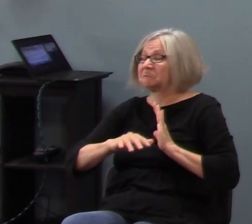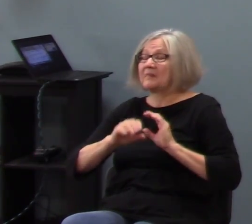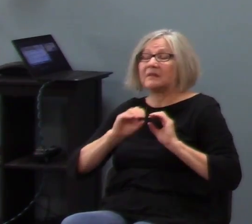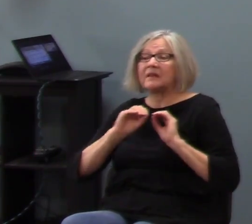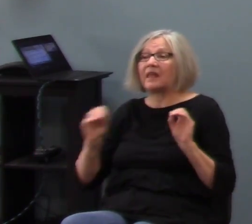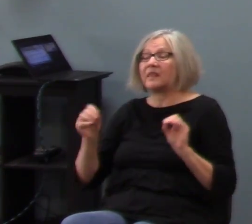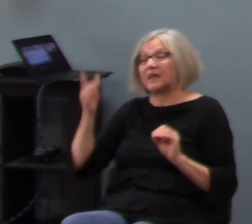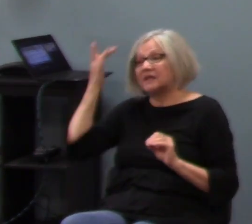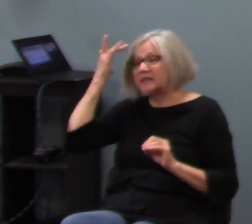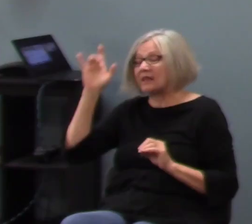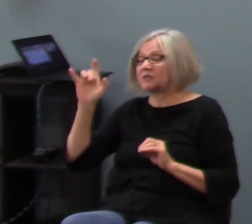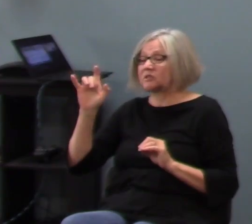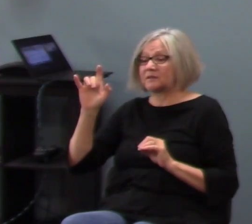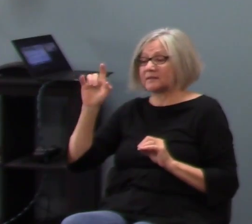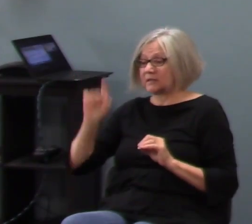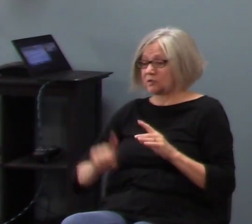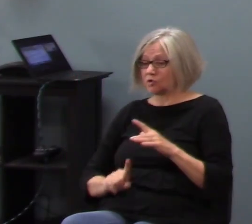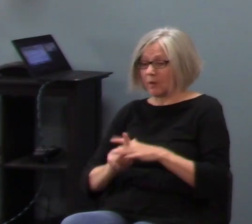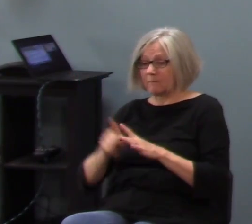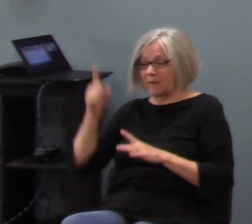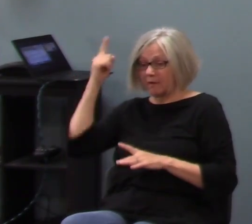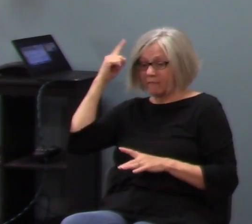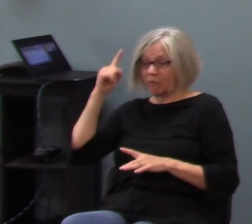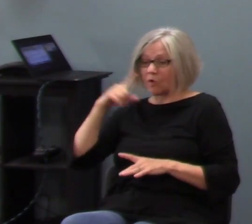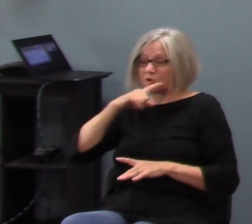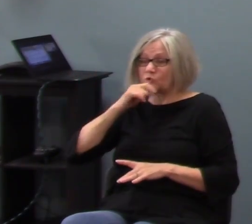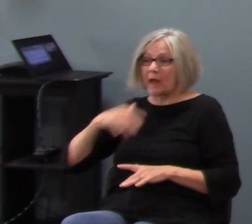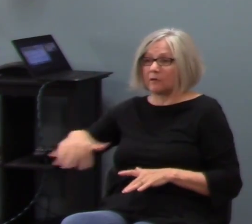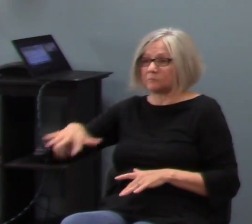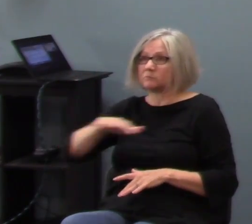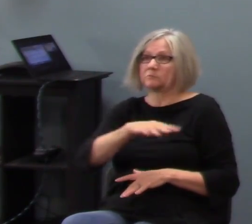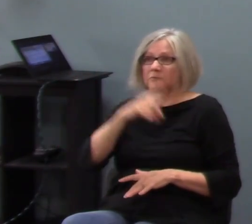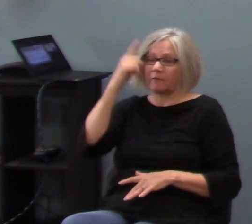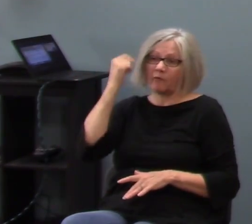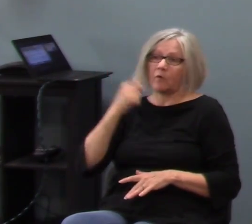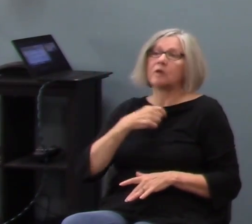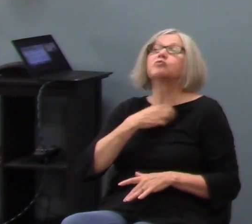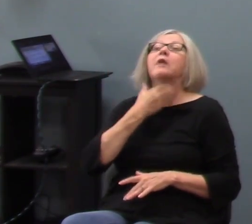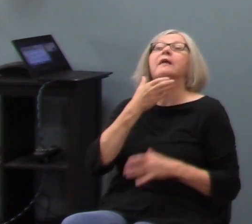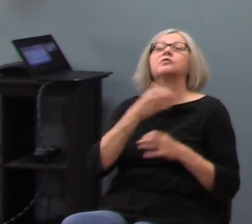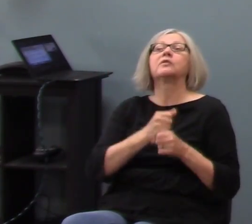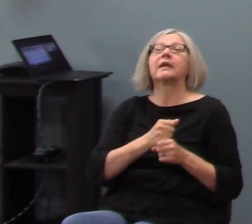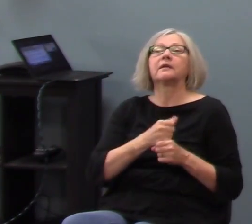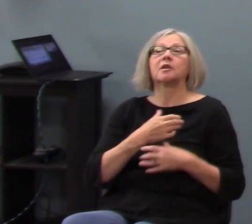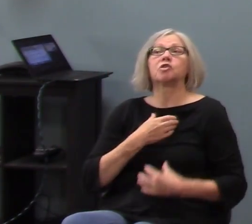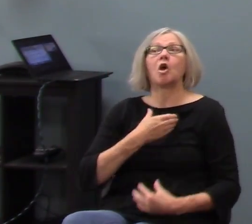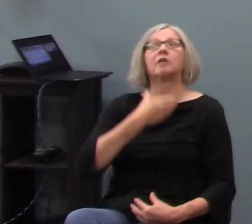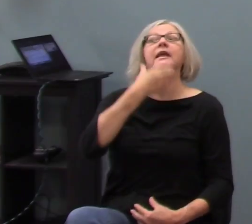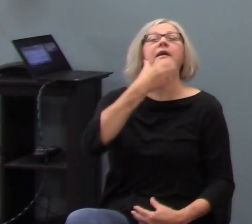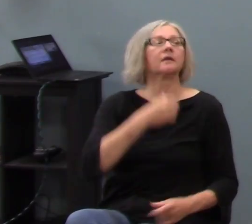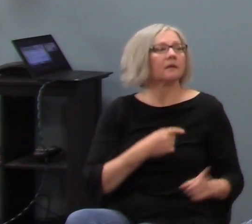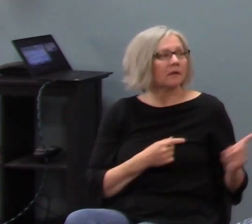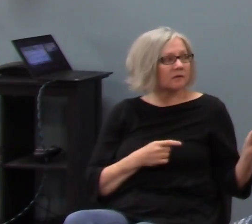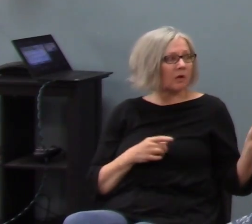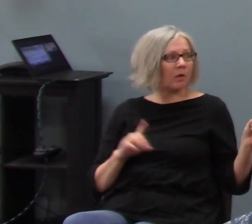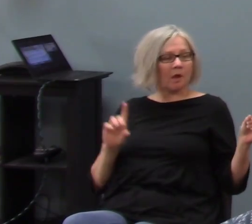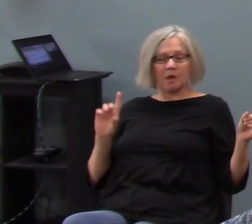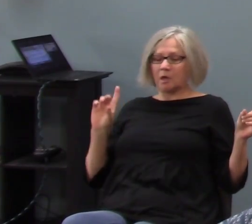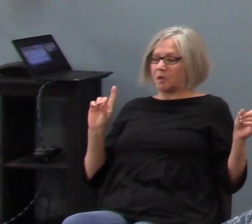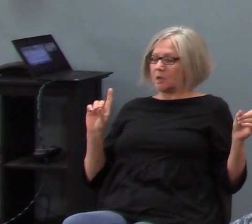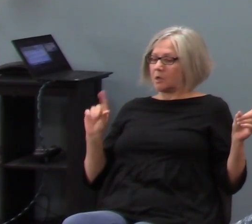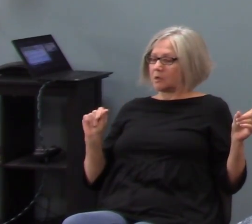be there for a drought to happen, for a giraffe to get a taller neck or something. Okay? Okay, so Darwin was what,